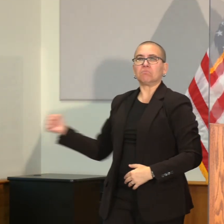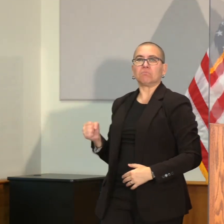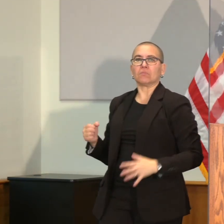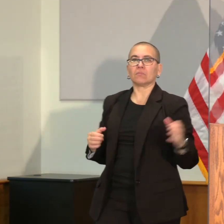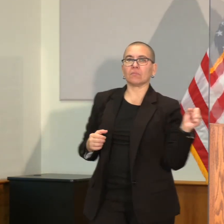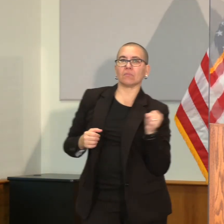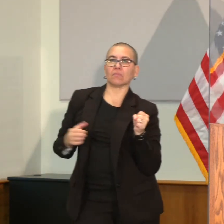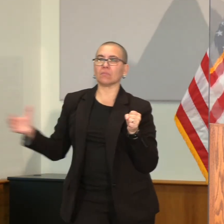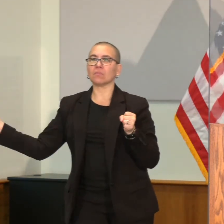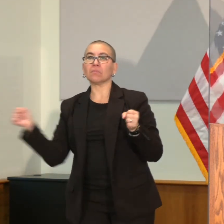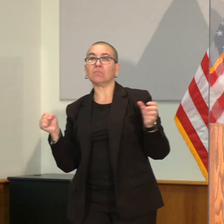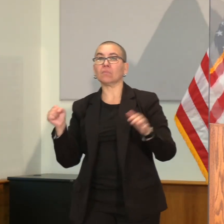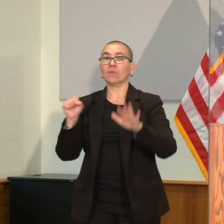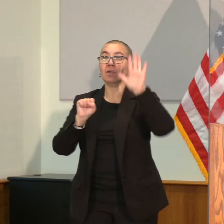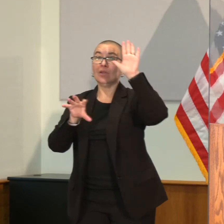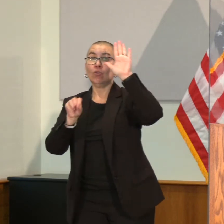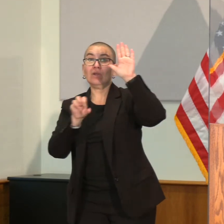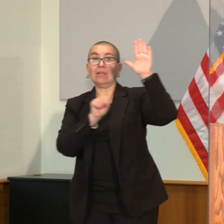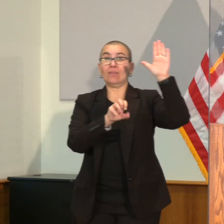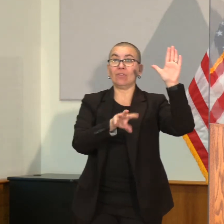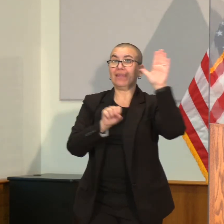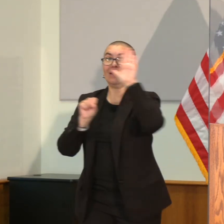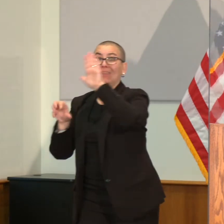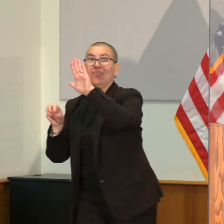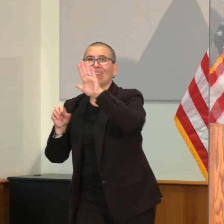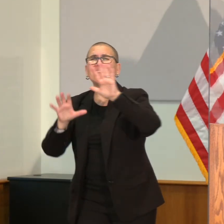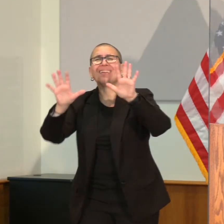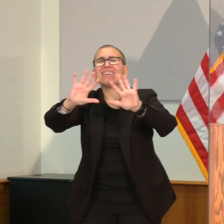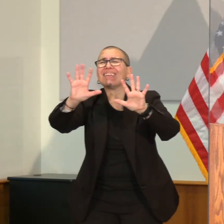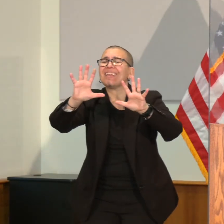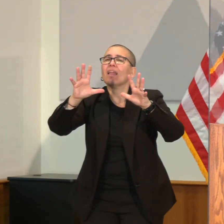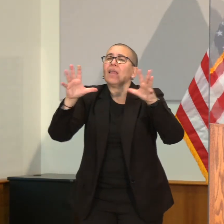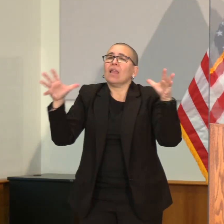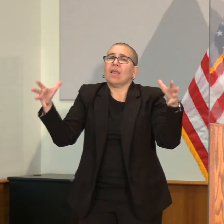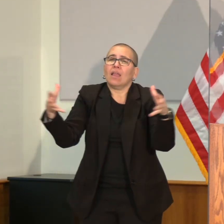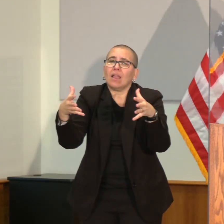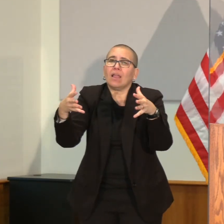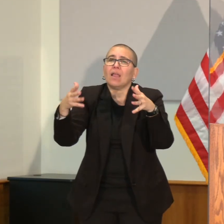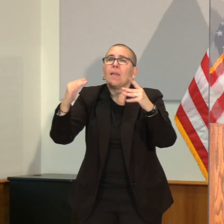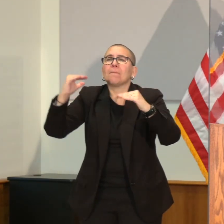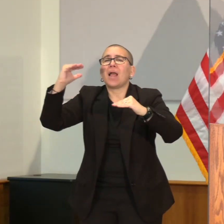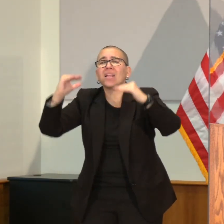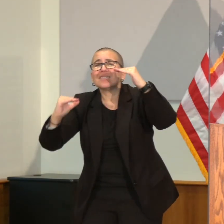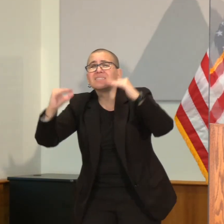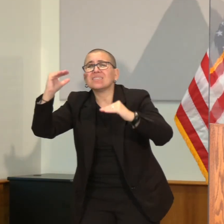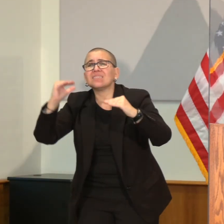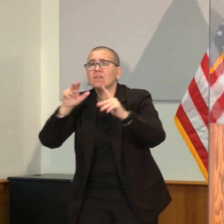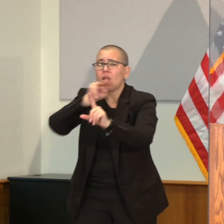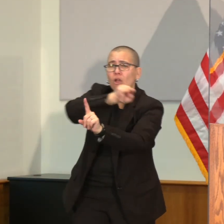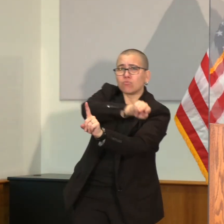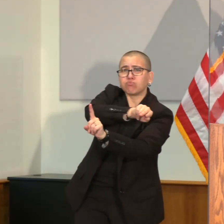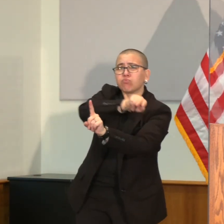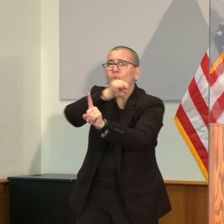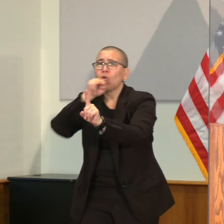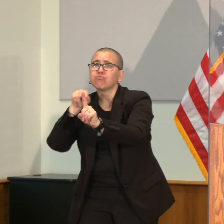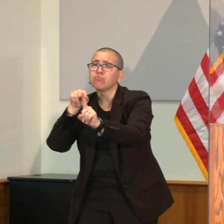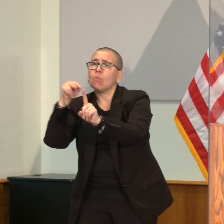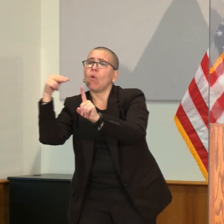testifiers, you bring in your way of doing things, you have to bring in the opinion on the other side. And some of you heard me say